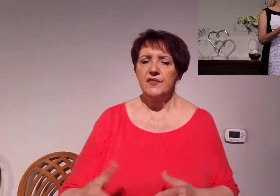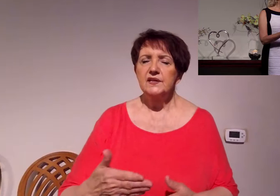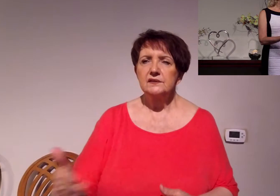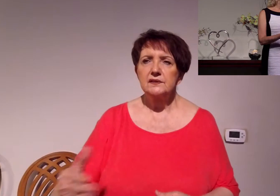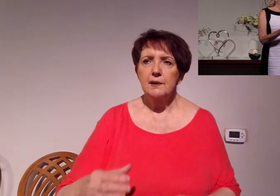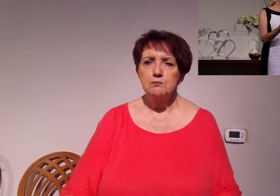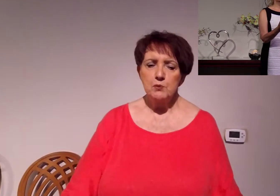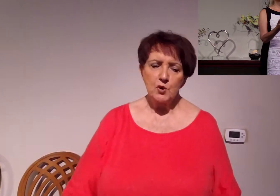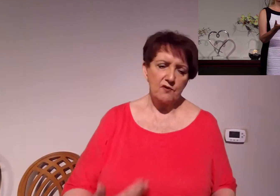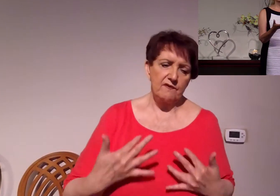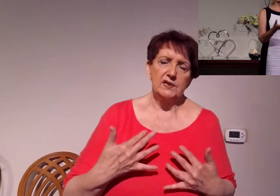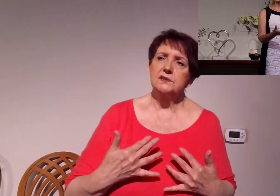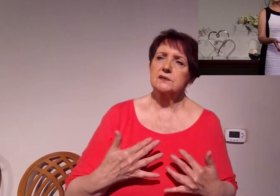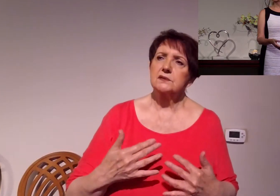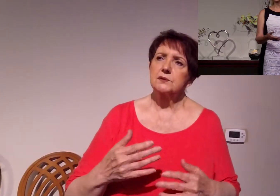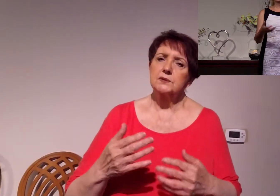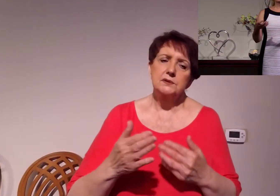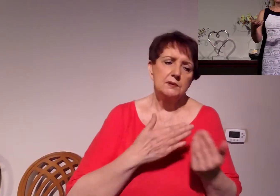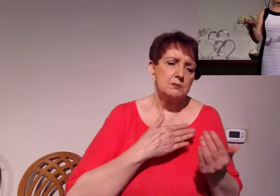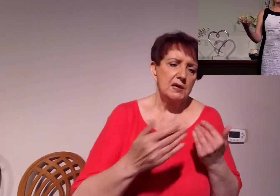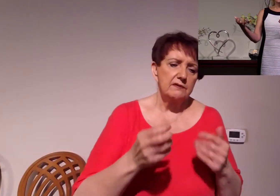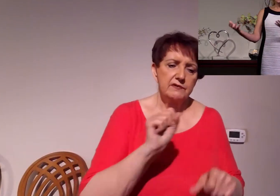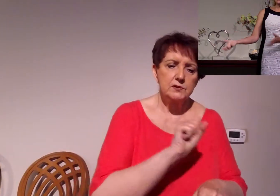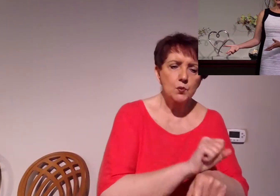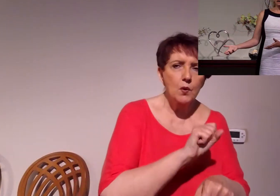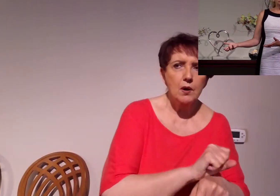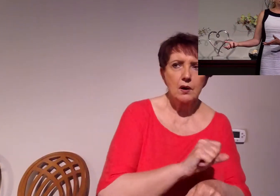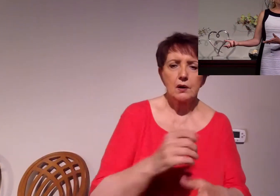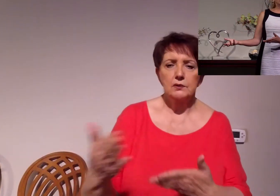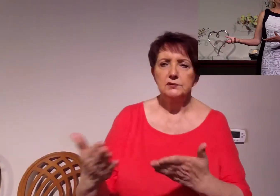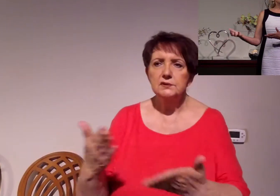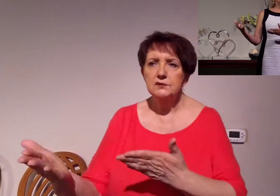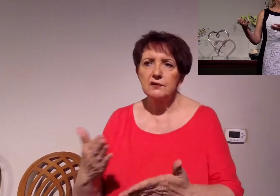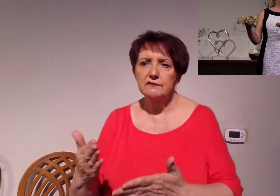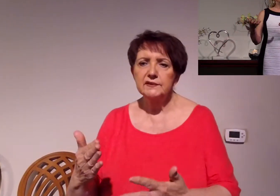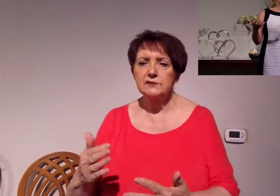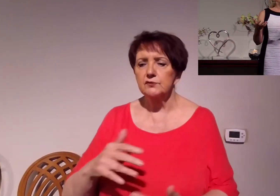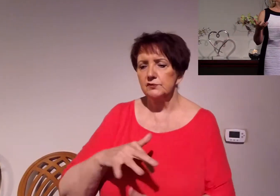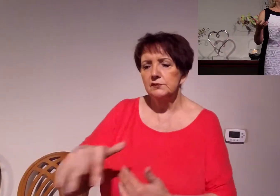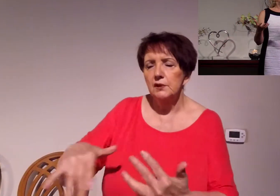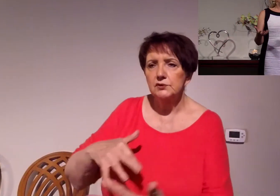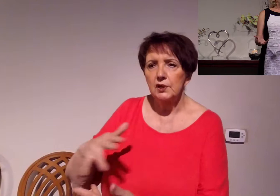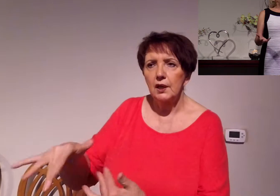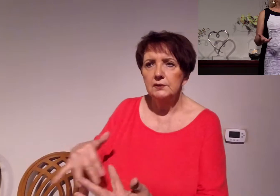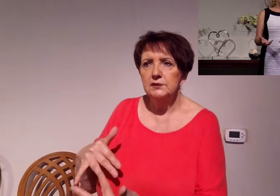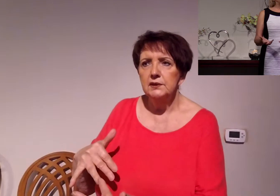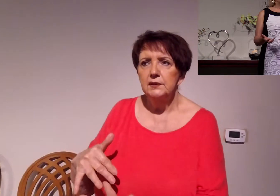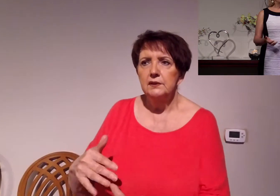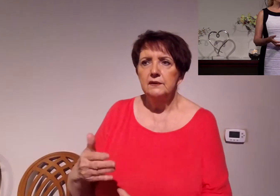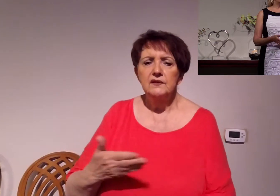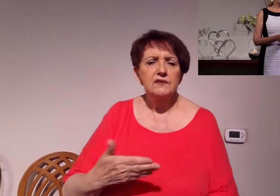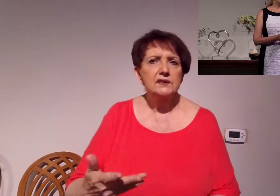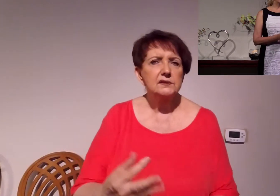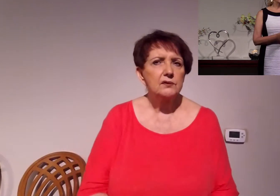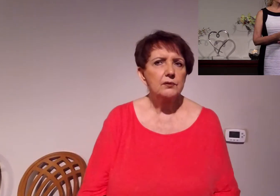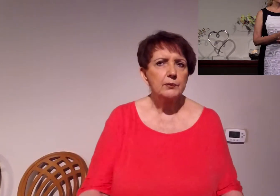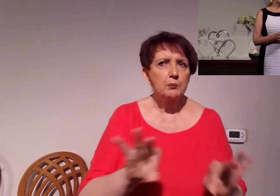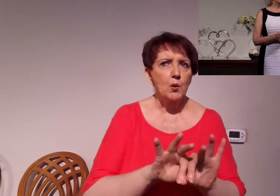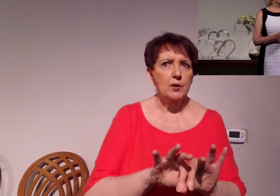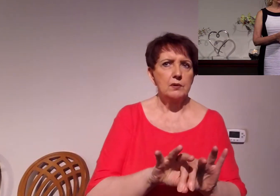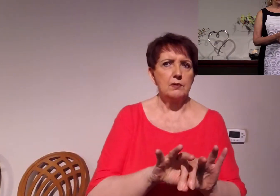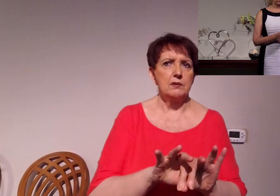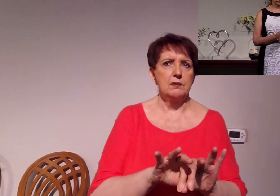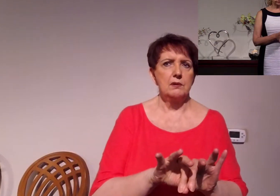it's through work or service or hanging out with our friends, the things that are important to us.